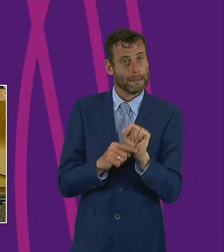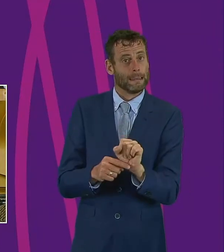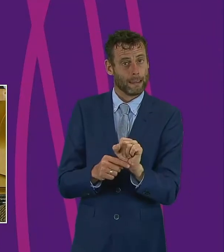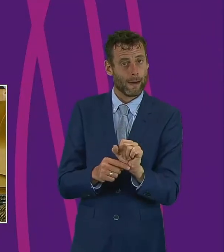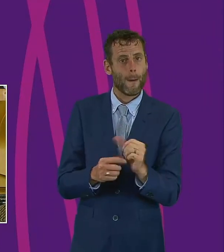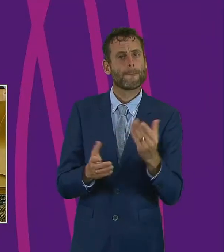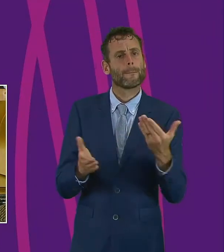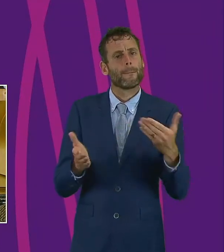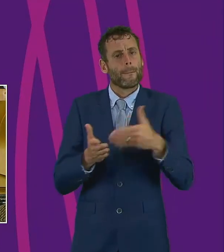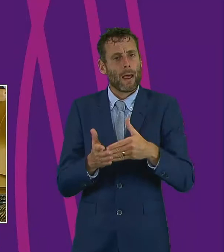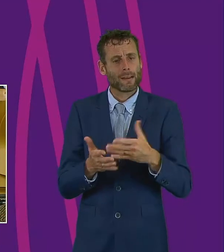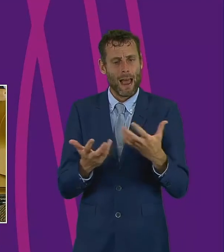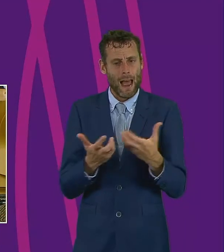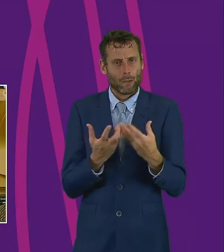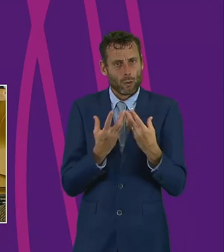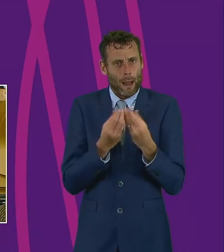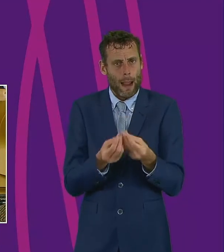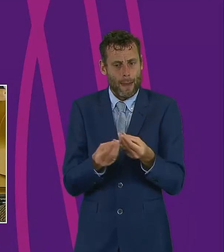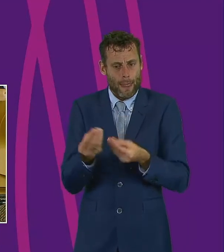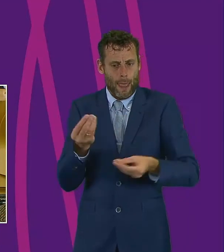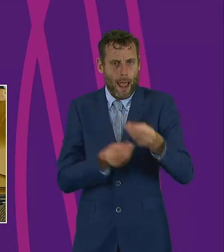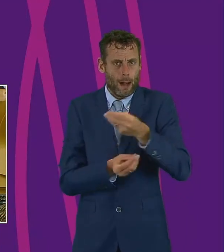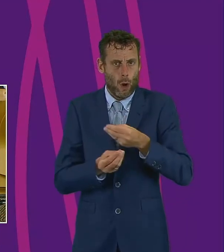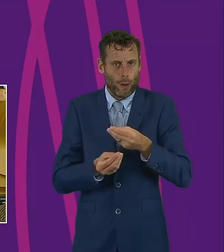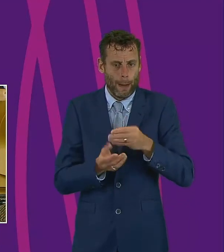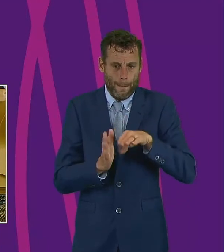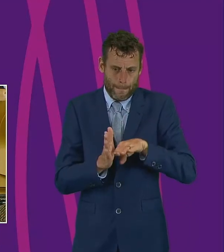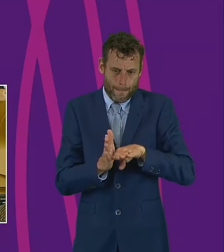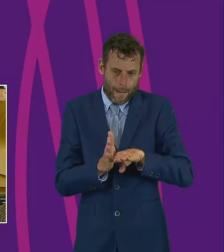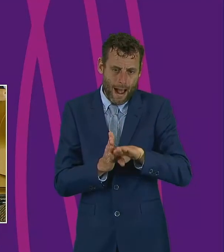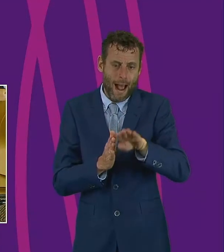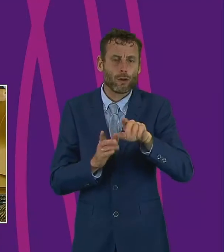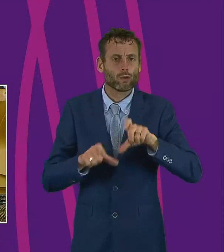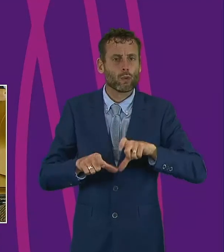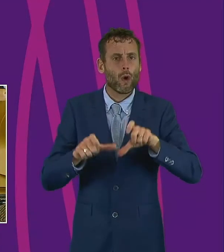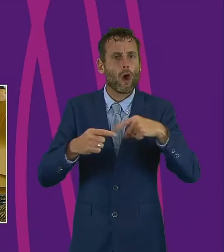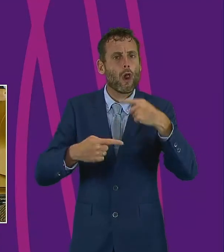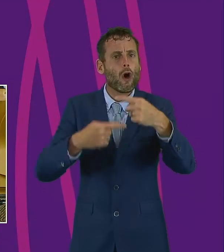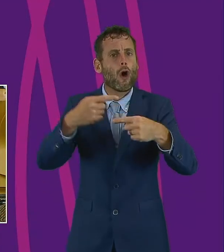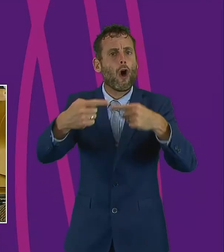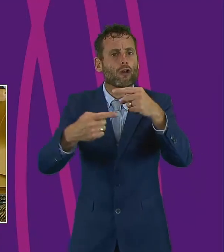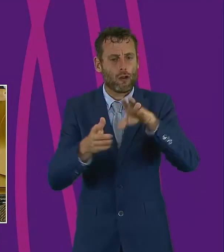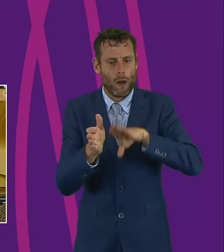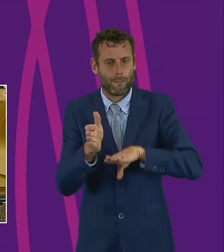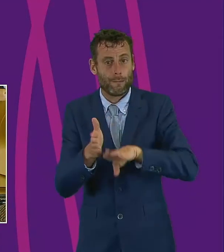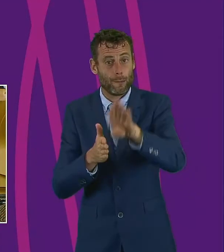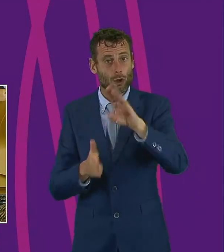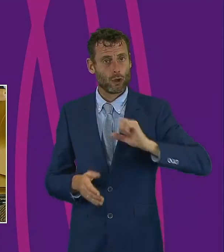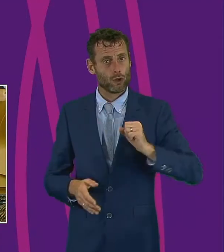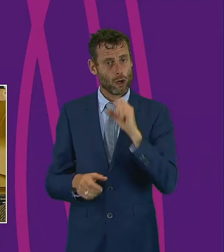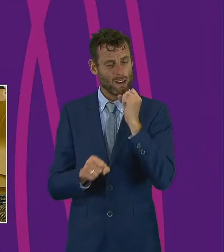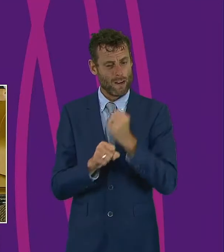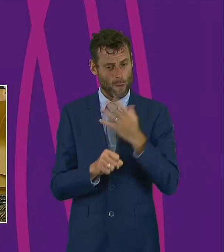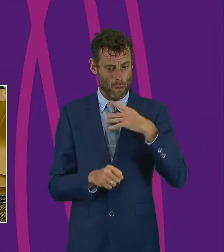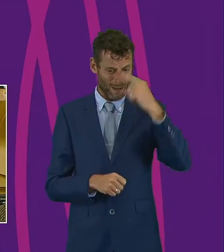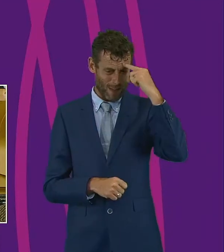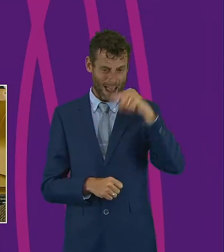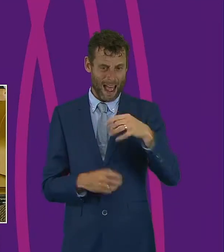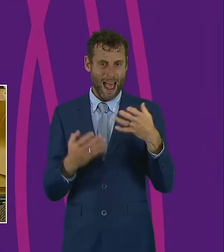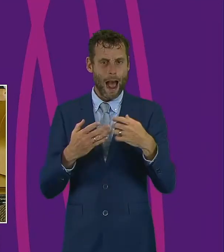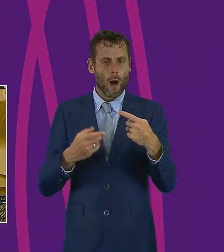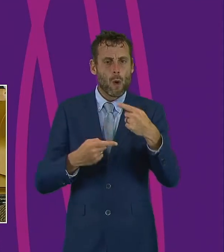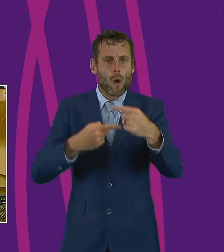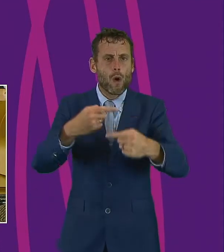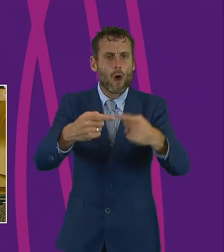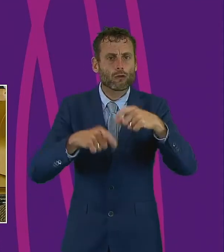the economy to a longer term sustainable recovery. And the Scottish Government is very focused on doing that. You know, I've said a number of times, but